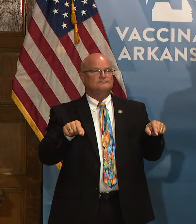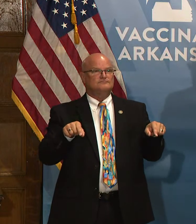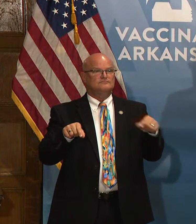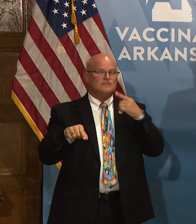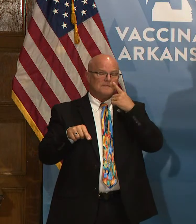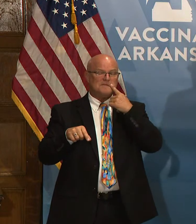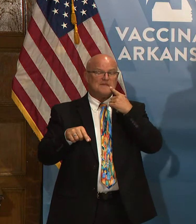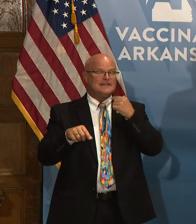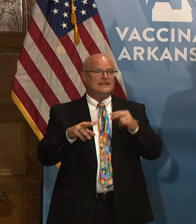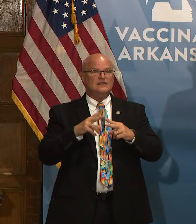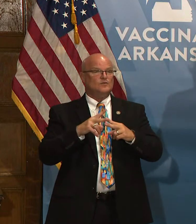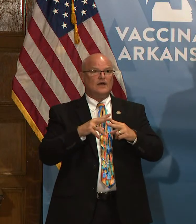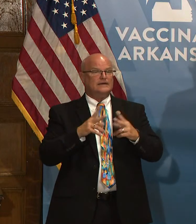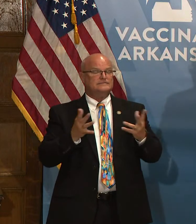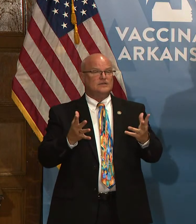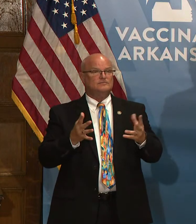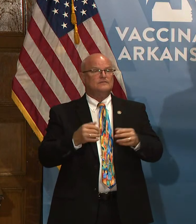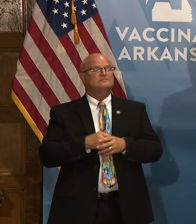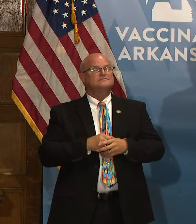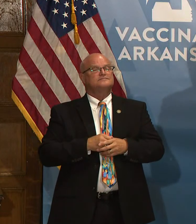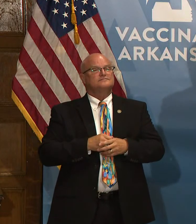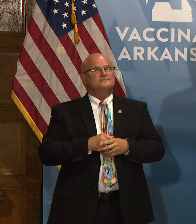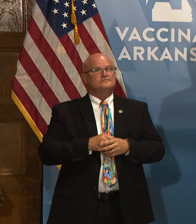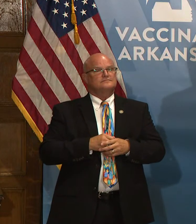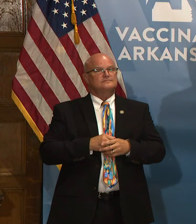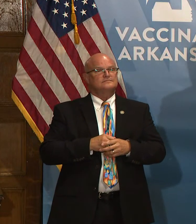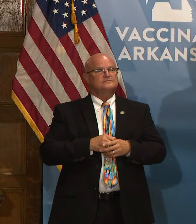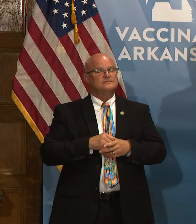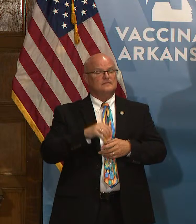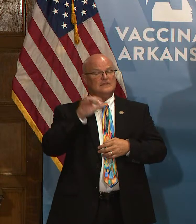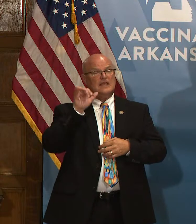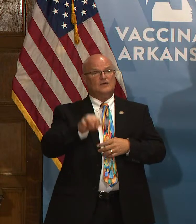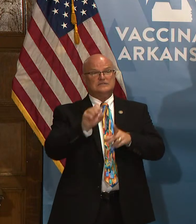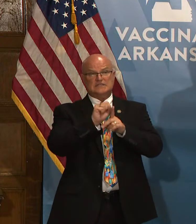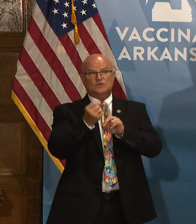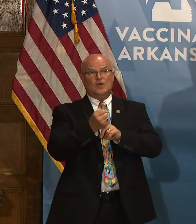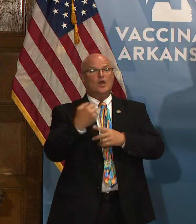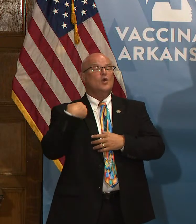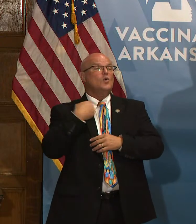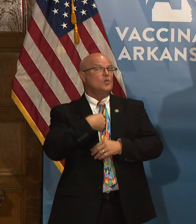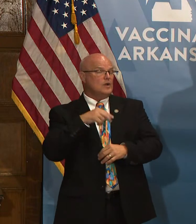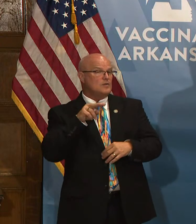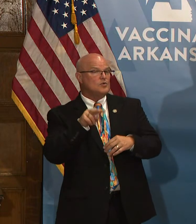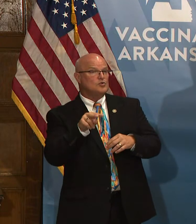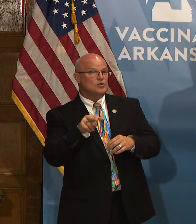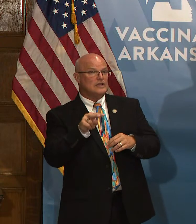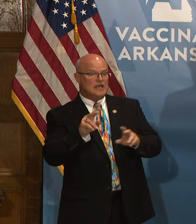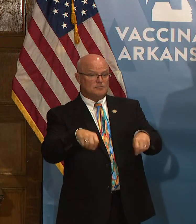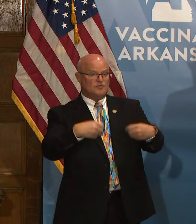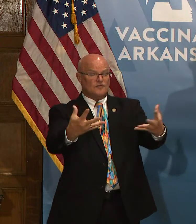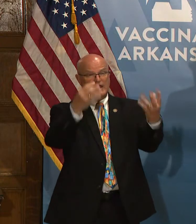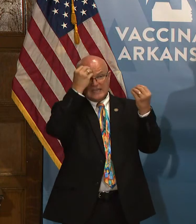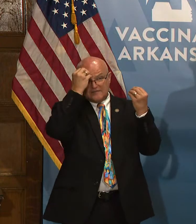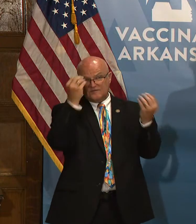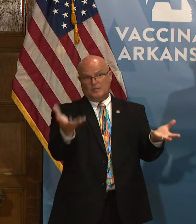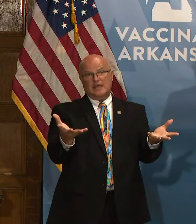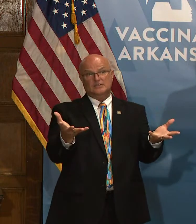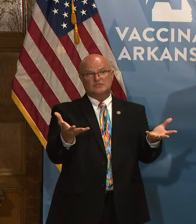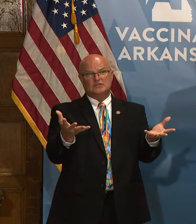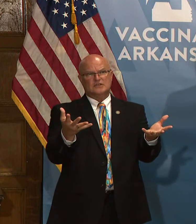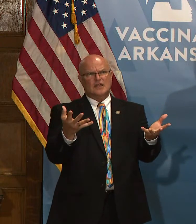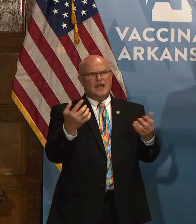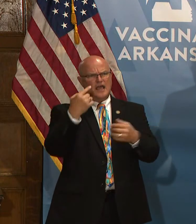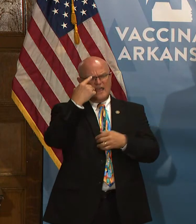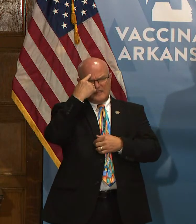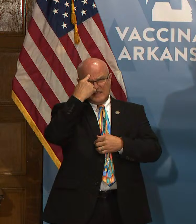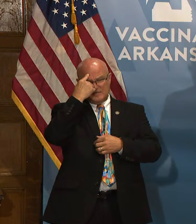yeah, we have to do this event either. It was a situation where we were looking at providing information. Think about